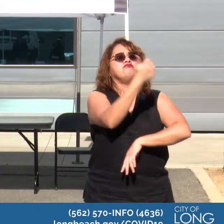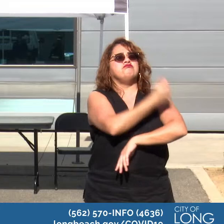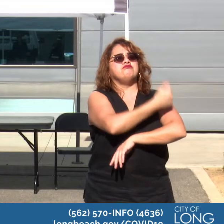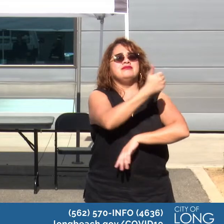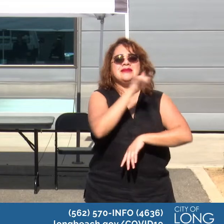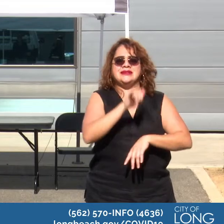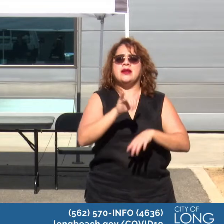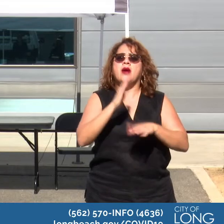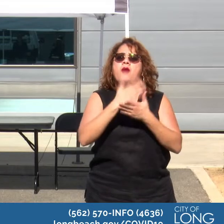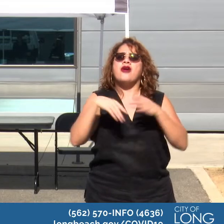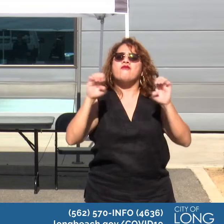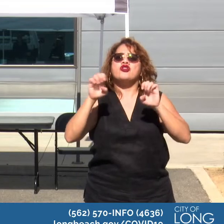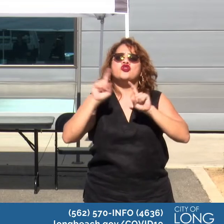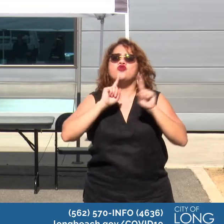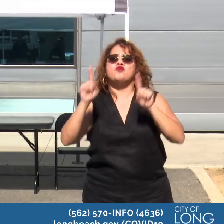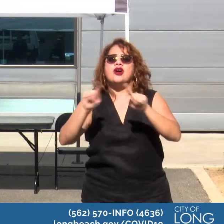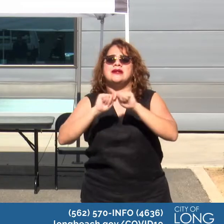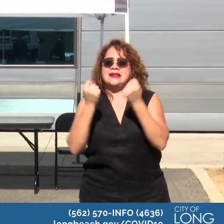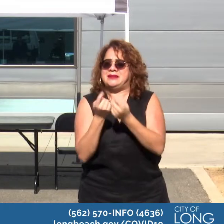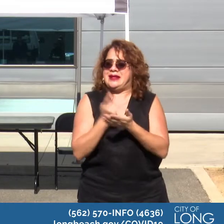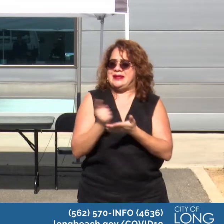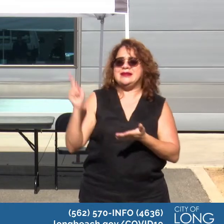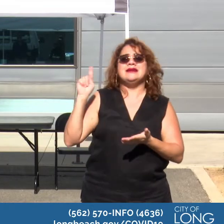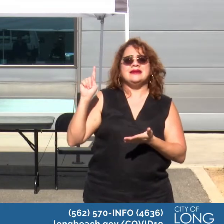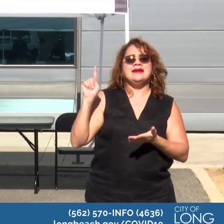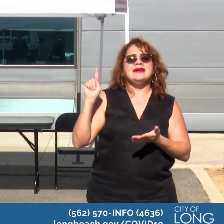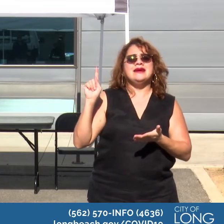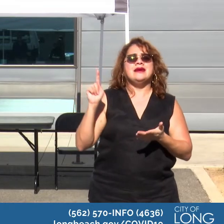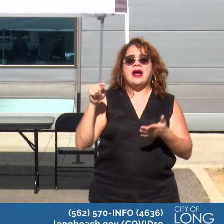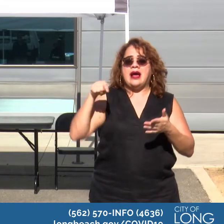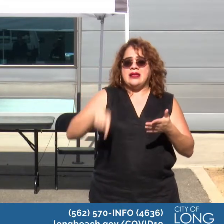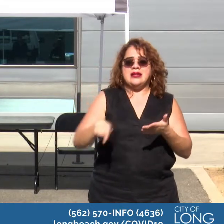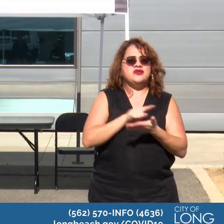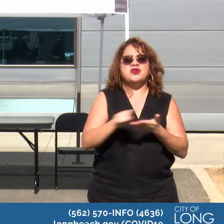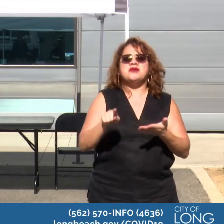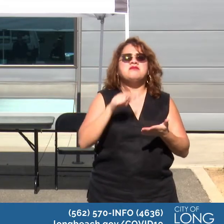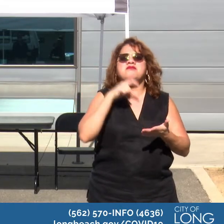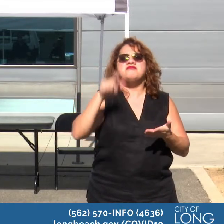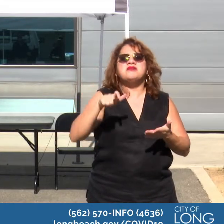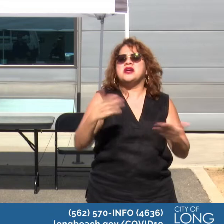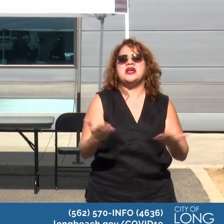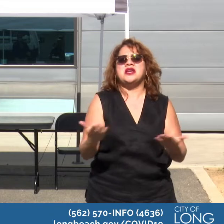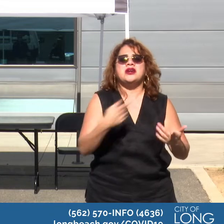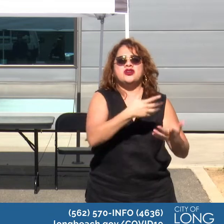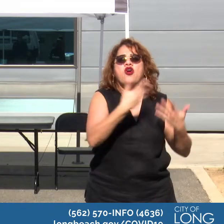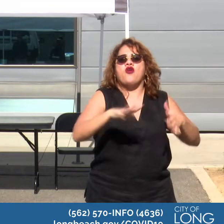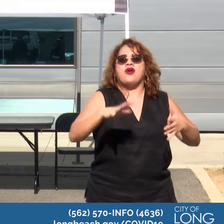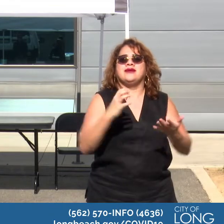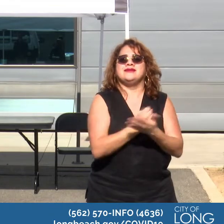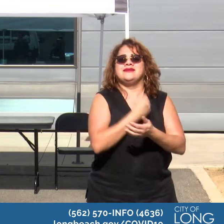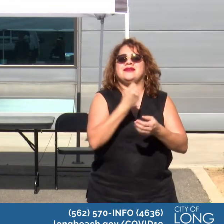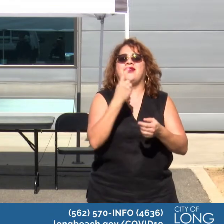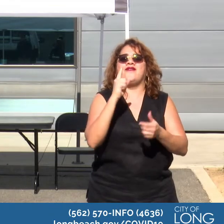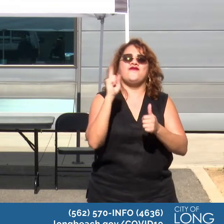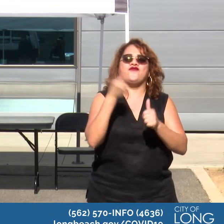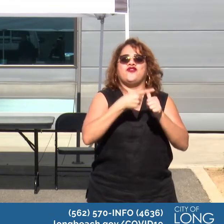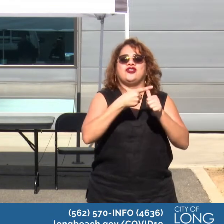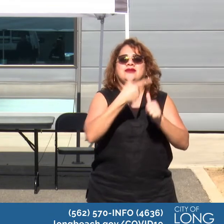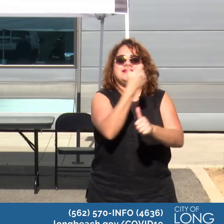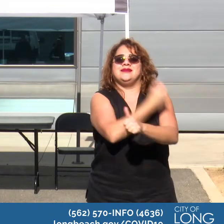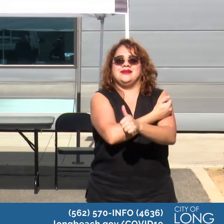vaccinated last week, was why she is not here with us today. I do want to just sort of share a little bit more about vaccine and